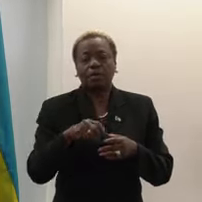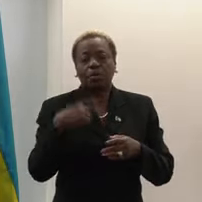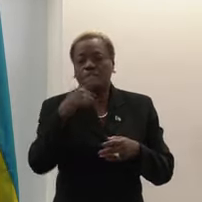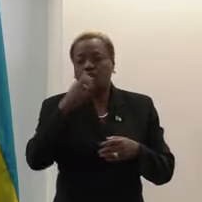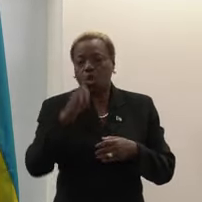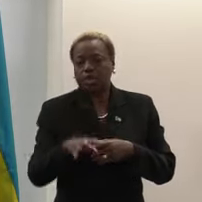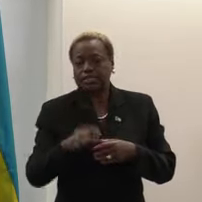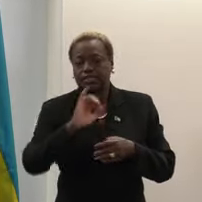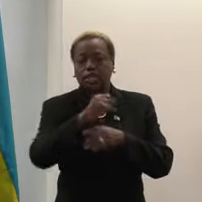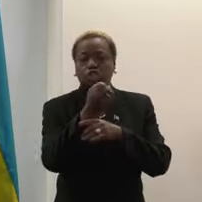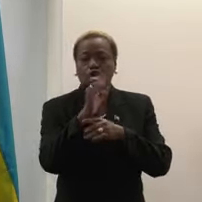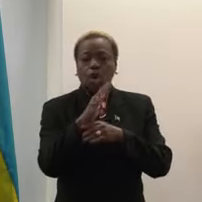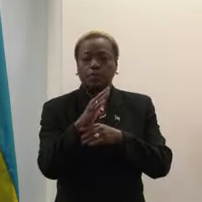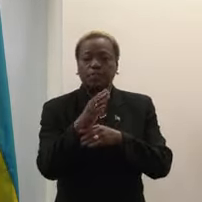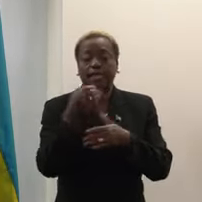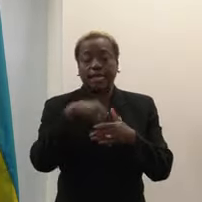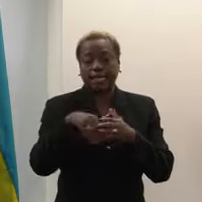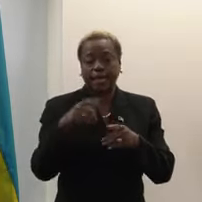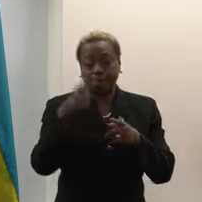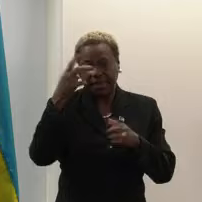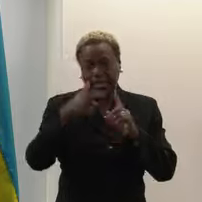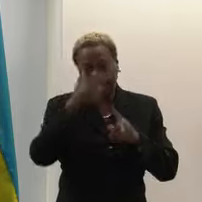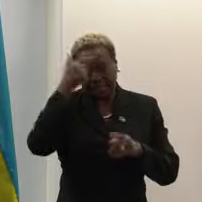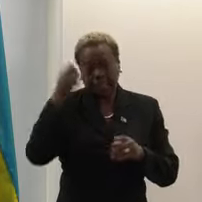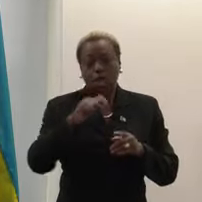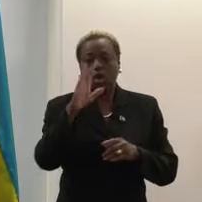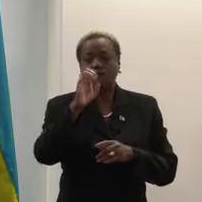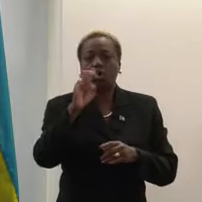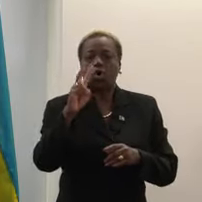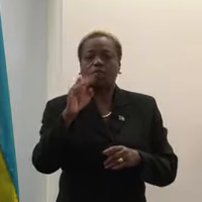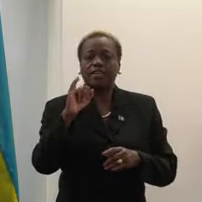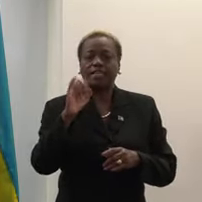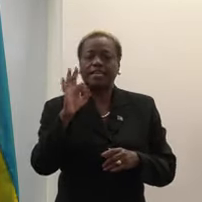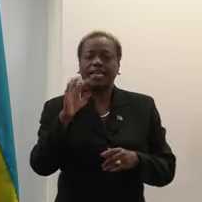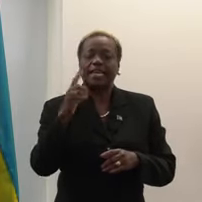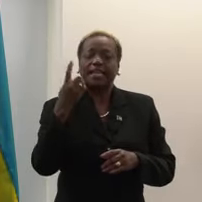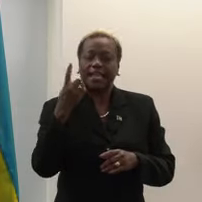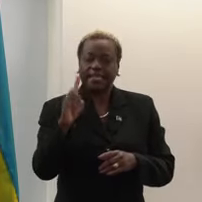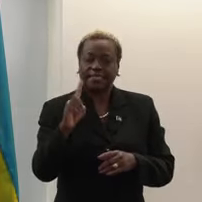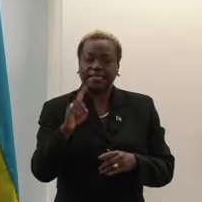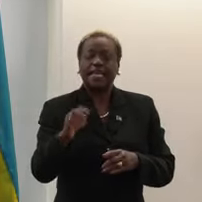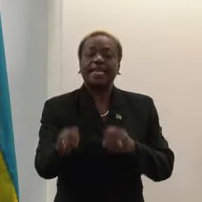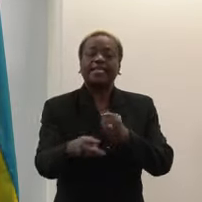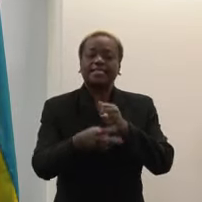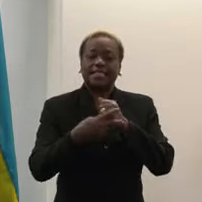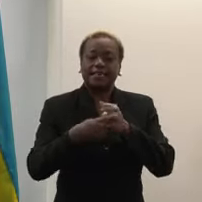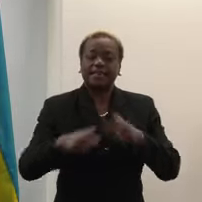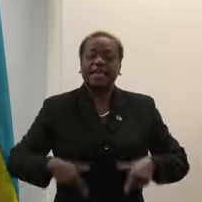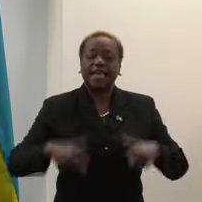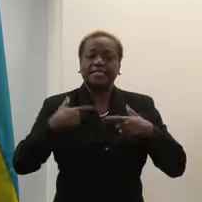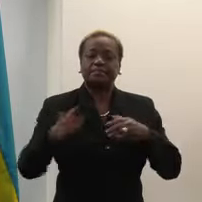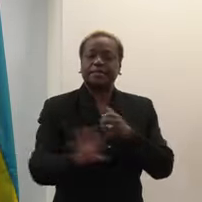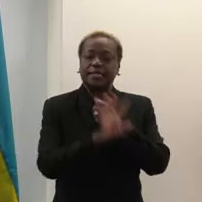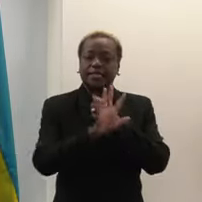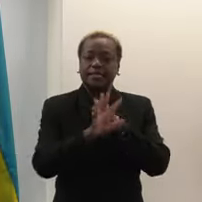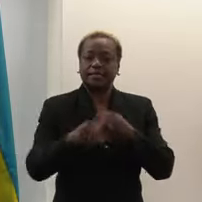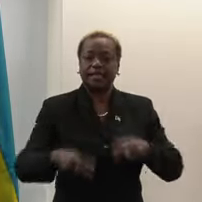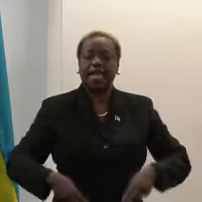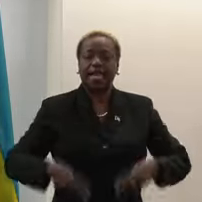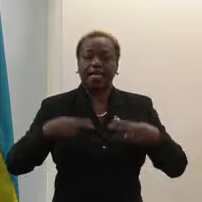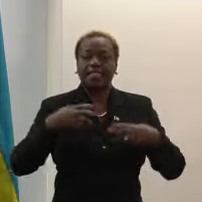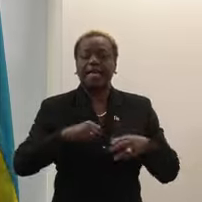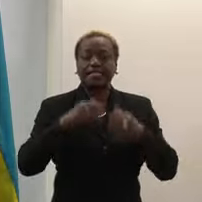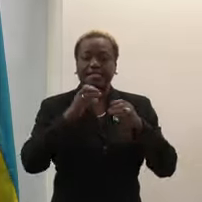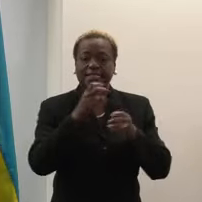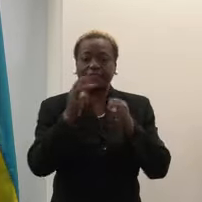income because of COVID-19. Saving lives and protecting the health and safety of our citizens